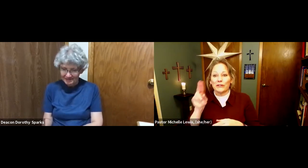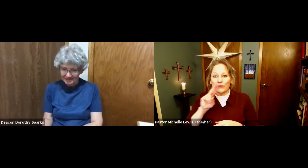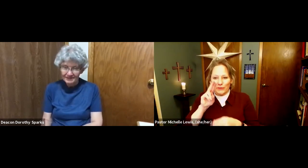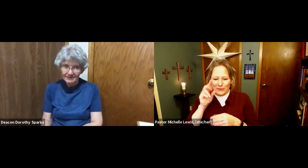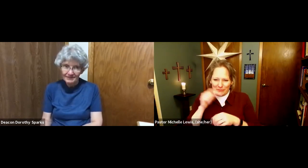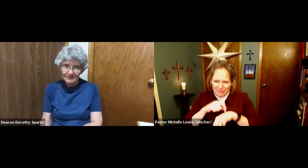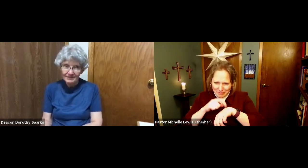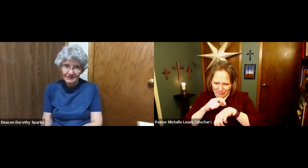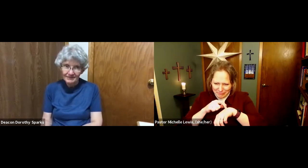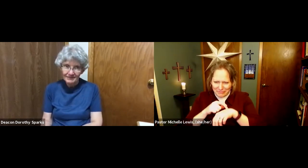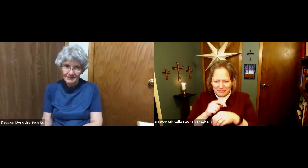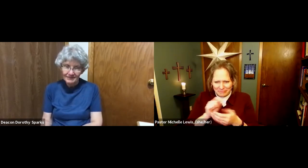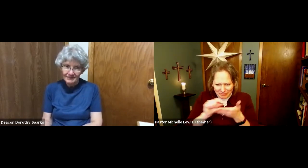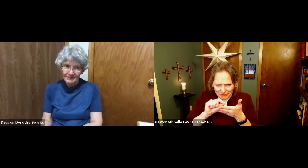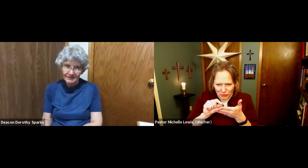snail mail.